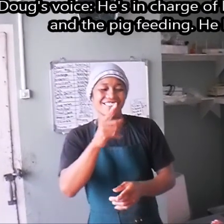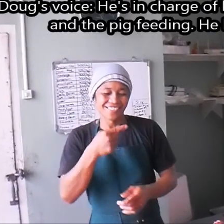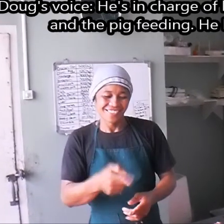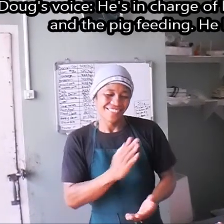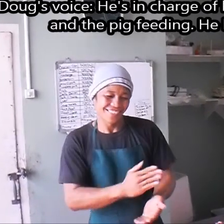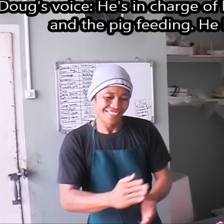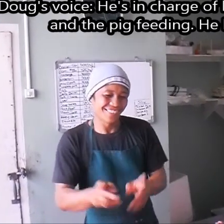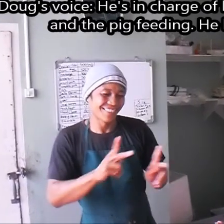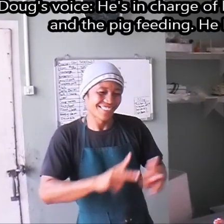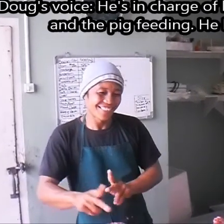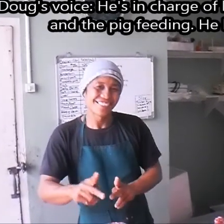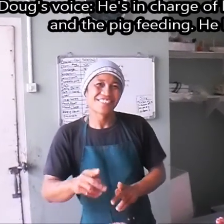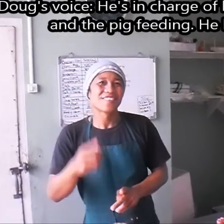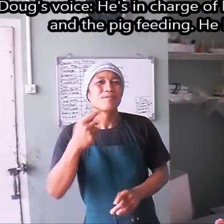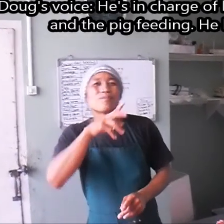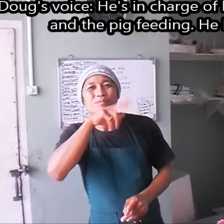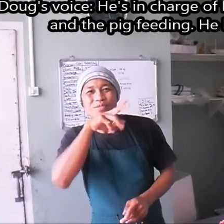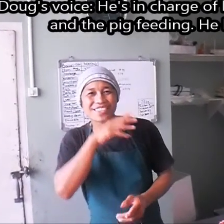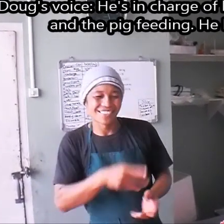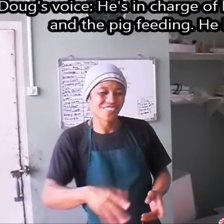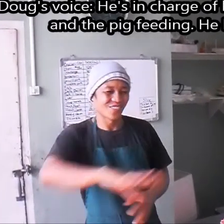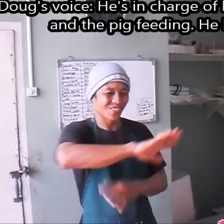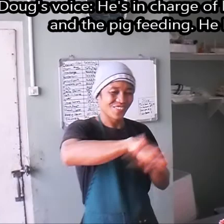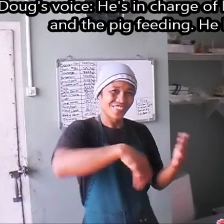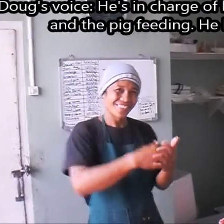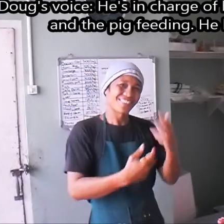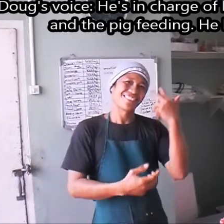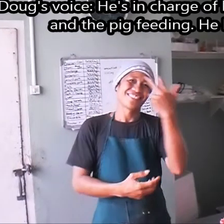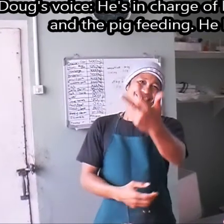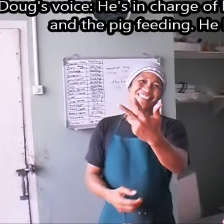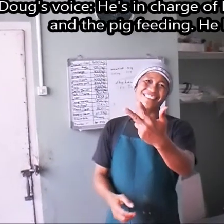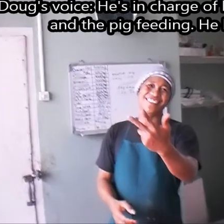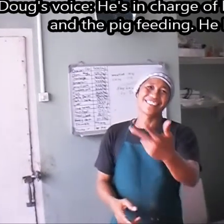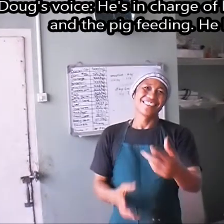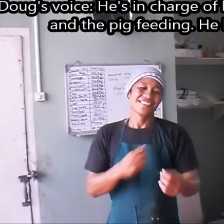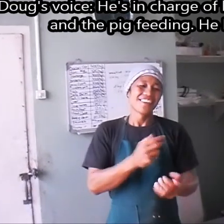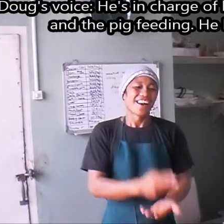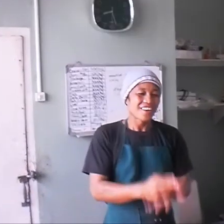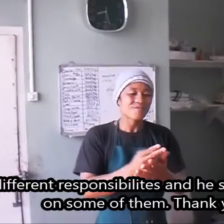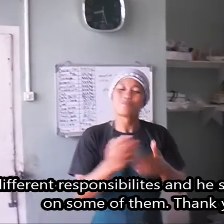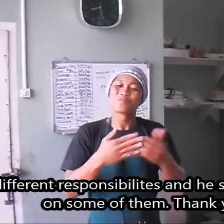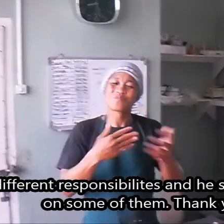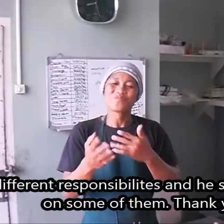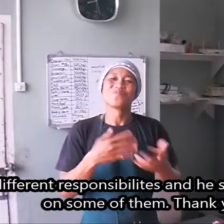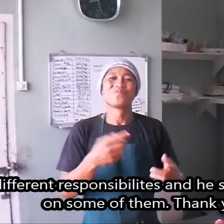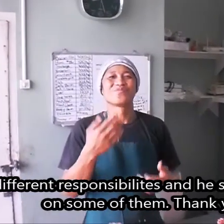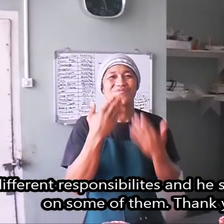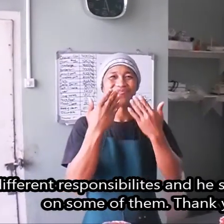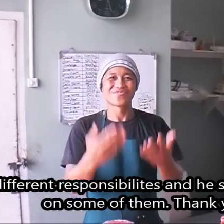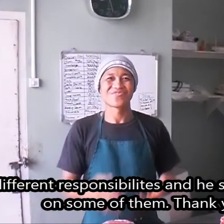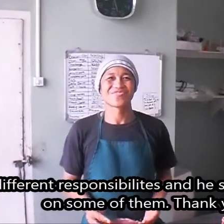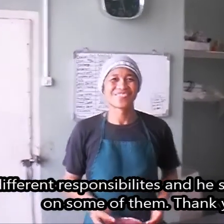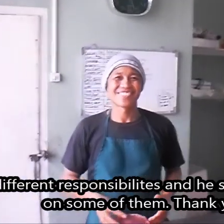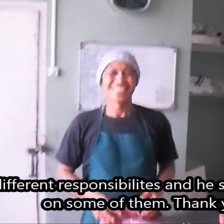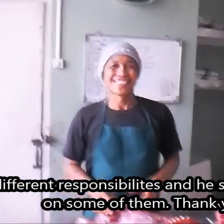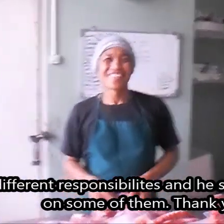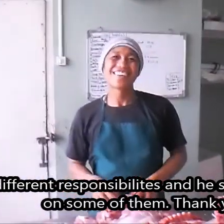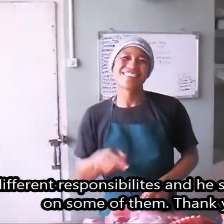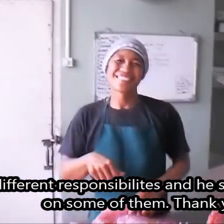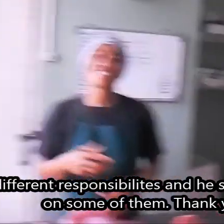He's in charge of butchering. And the pig feeding has different responsibilities. Switch off on some of them. Thank you.